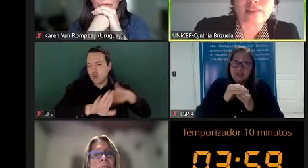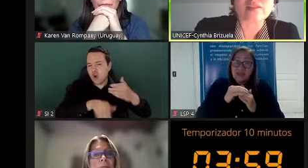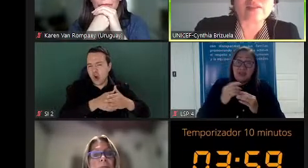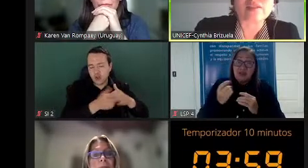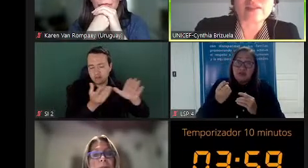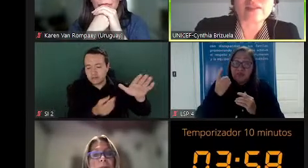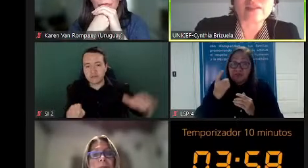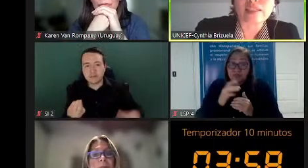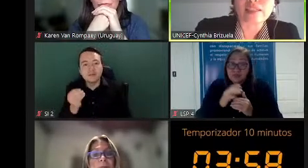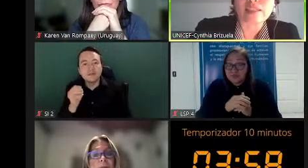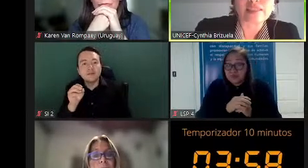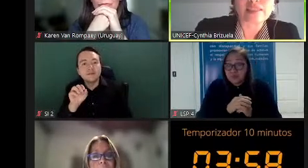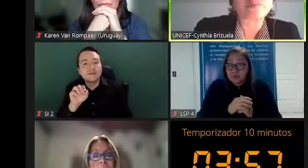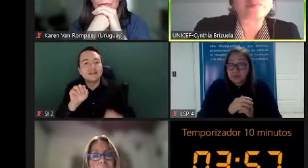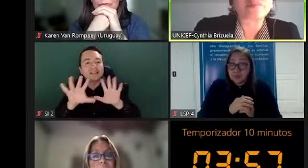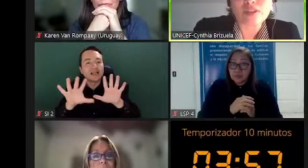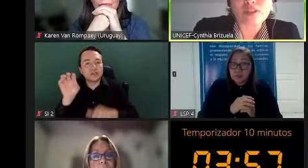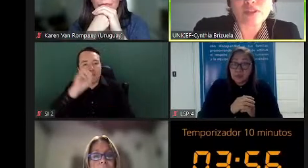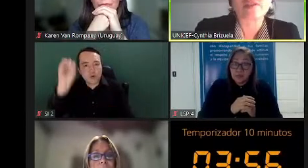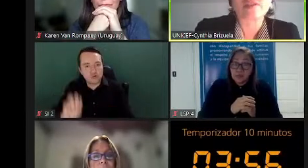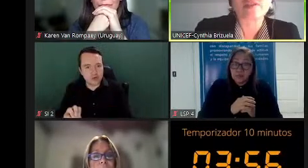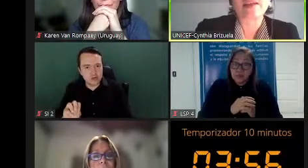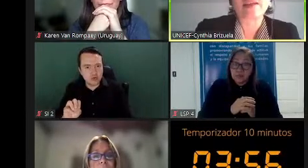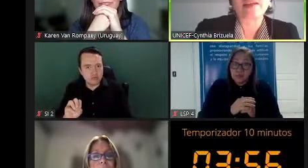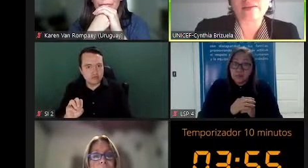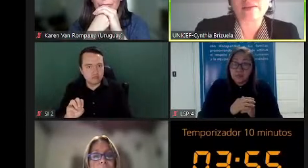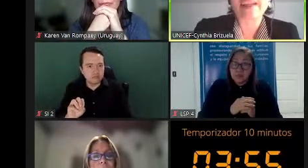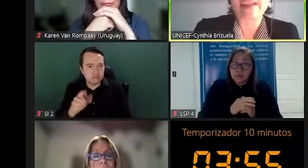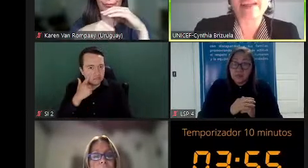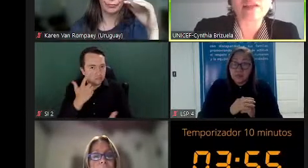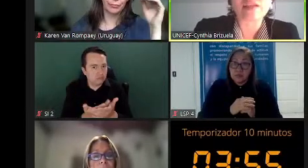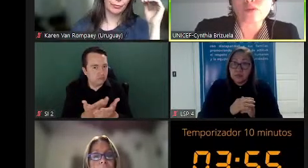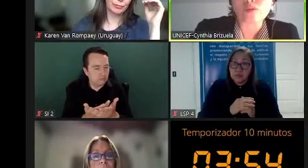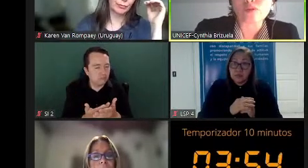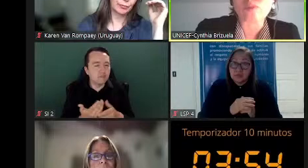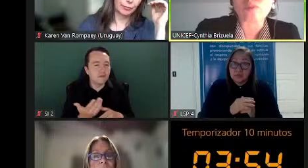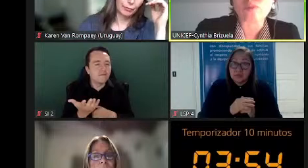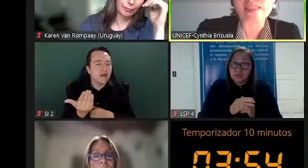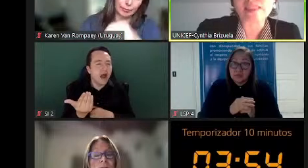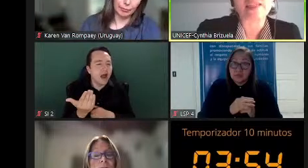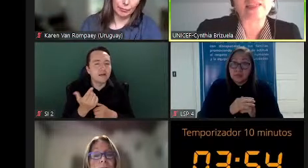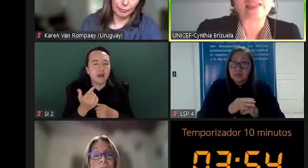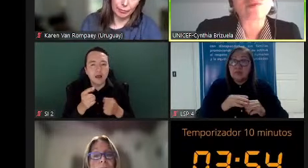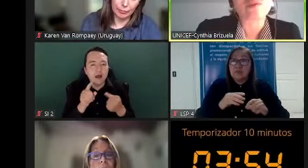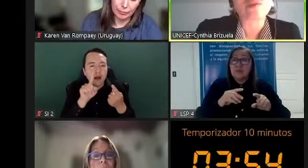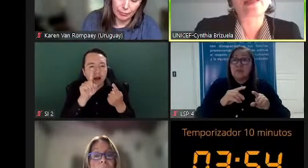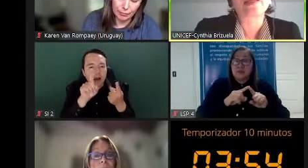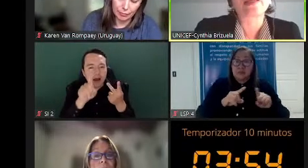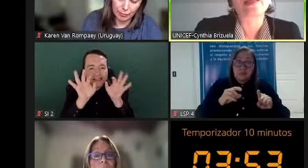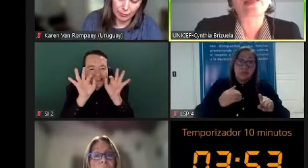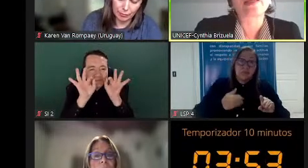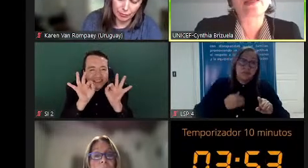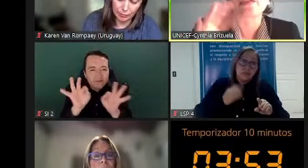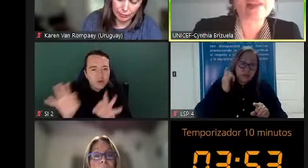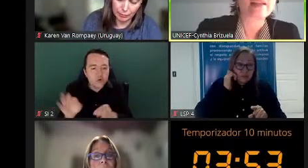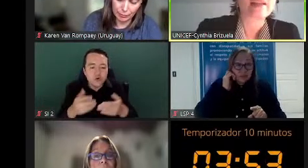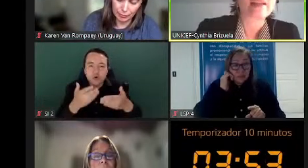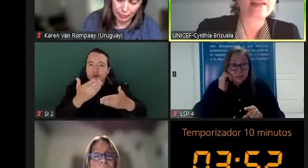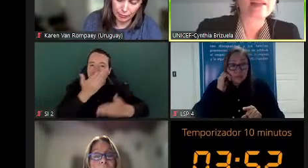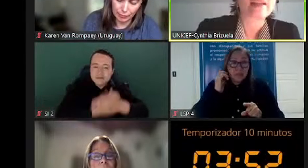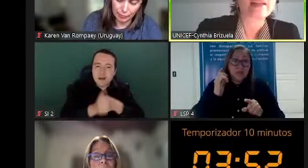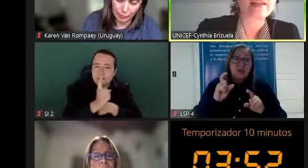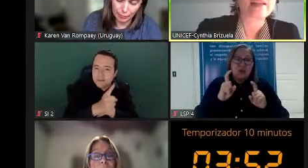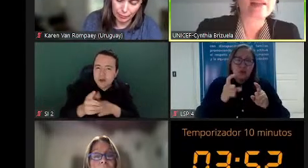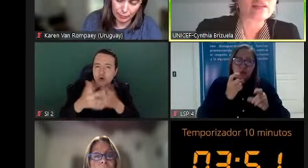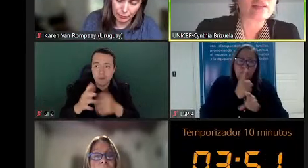children from 0 to 17 years of age there's data missing on children with disability in each one of the countries to